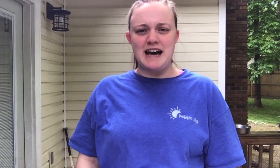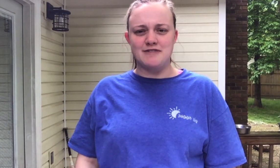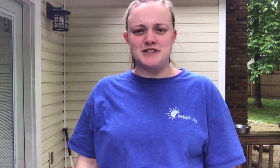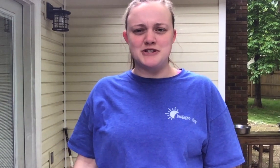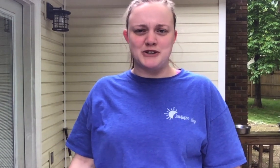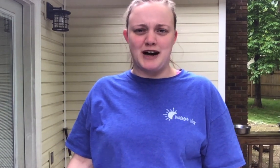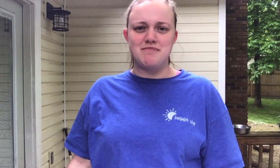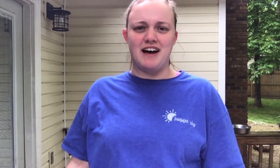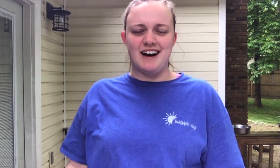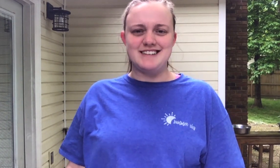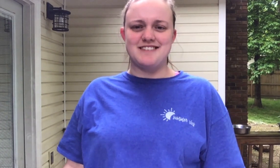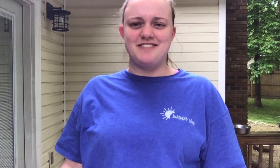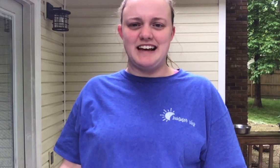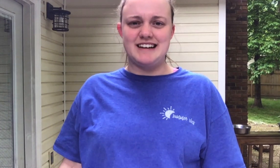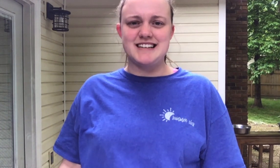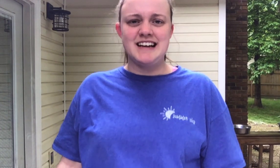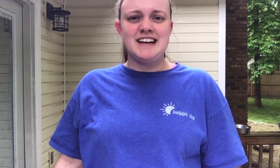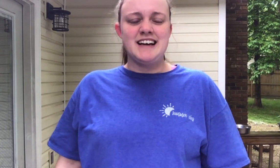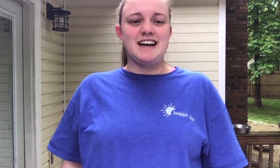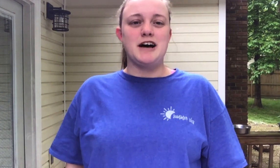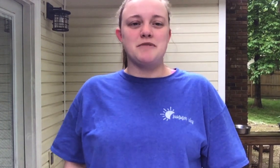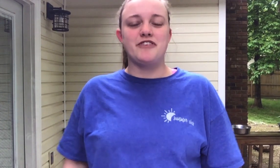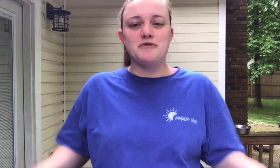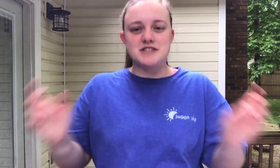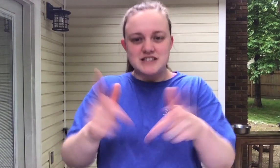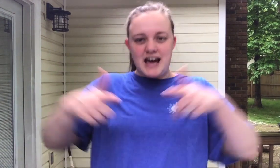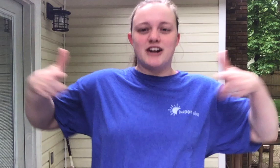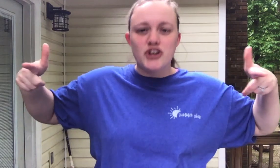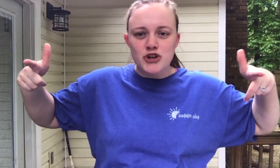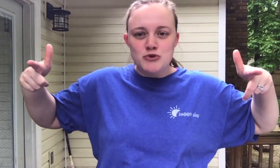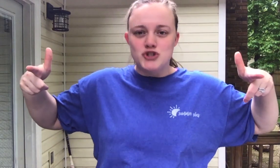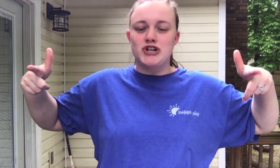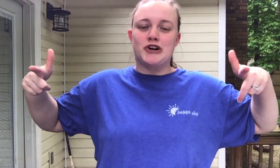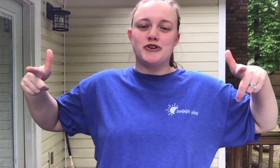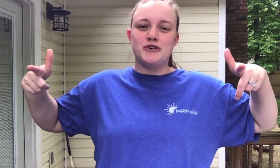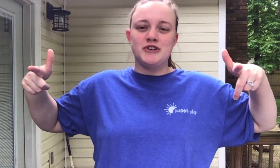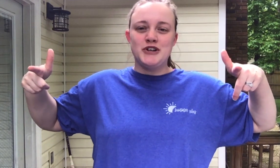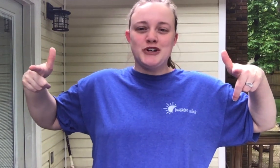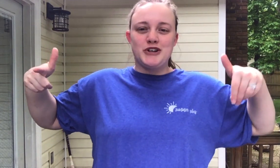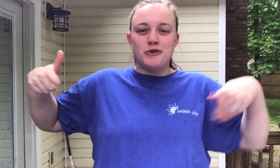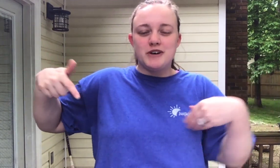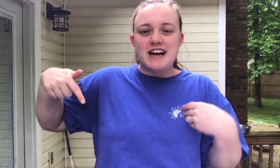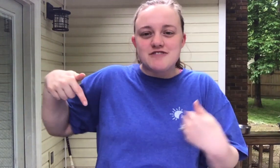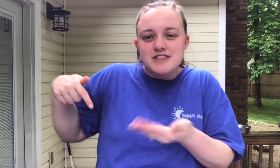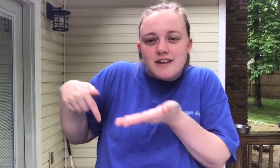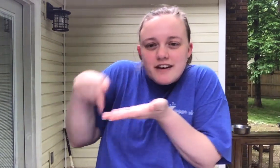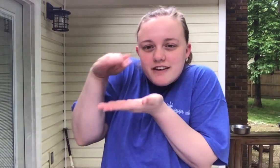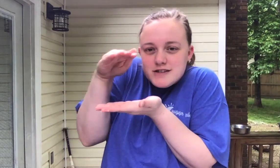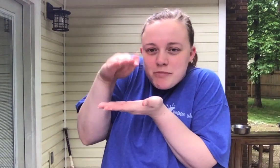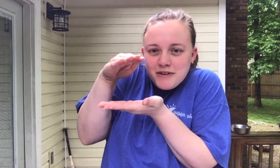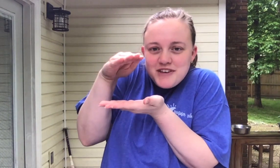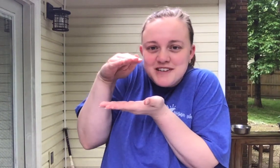to describe the height of that. If you had a huge turtle, you wouldn't have to say, he's about this